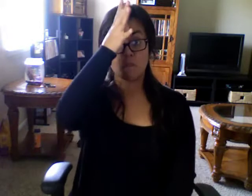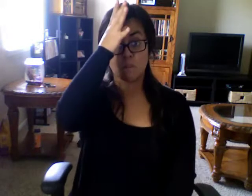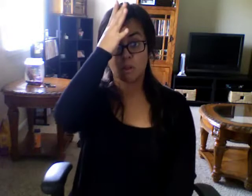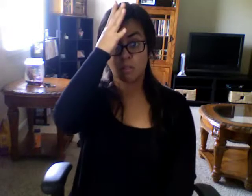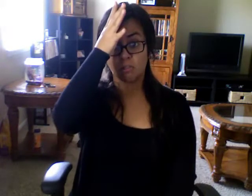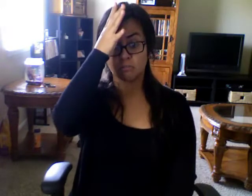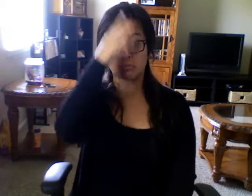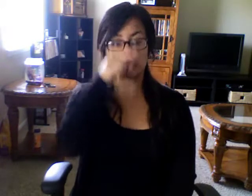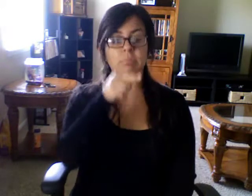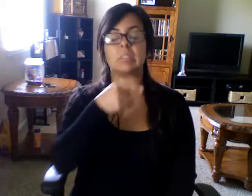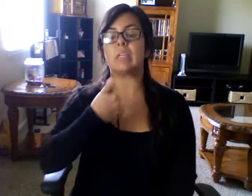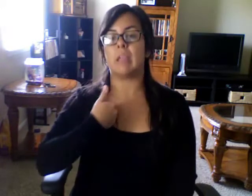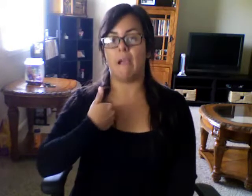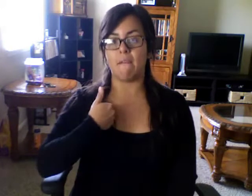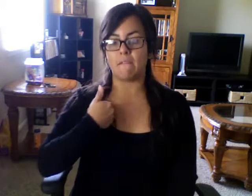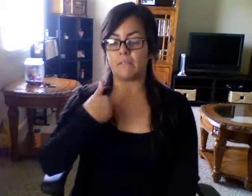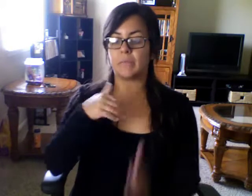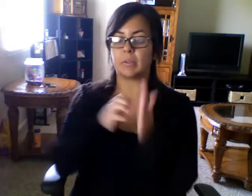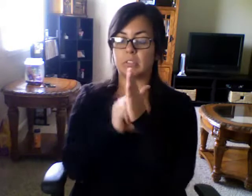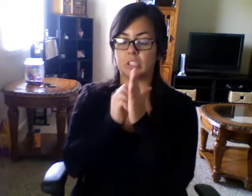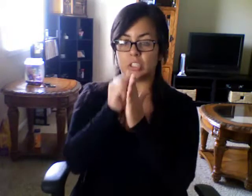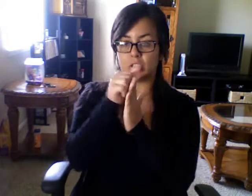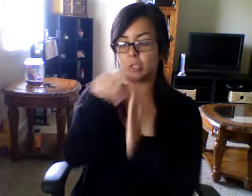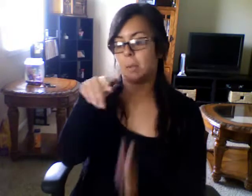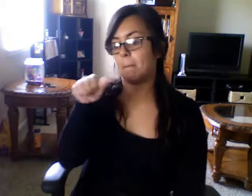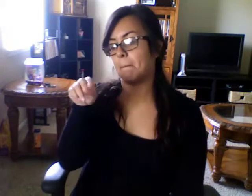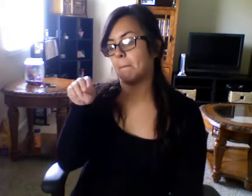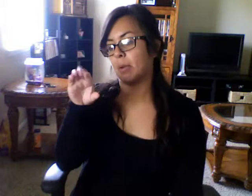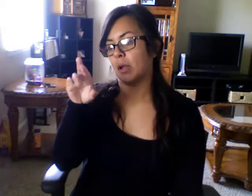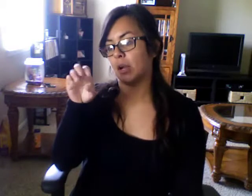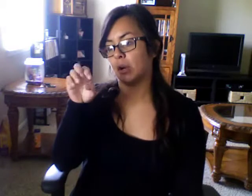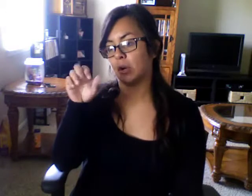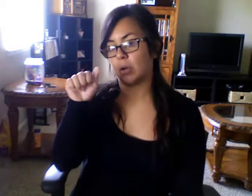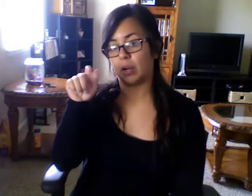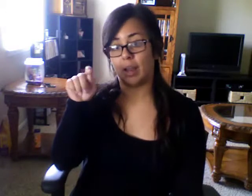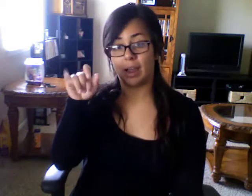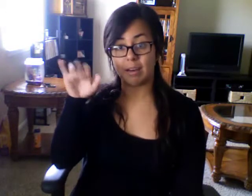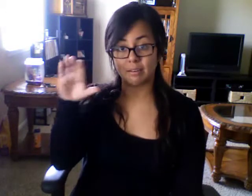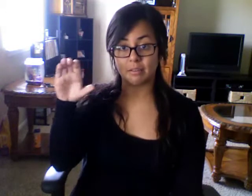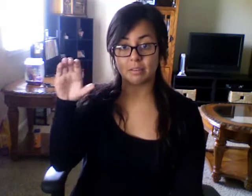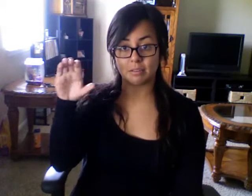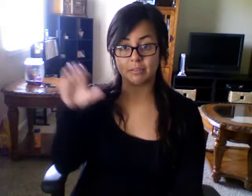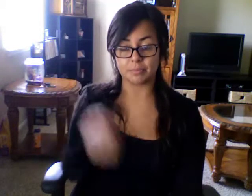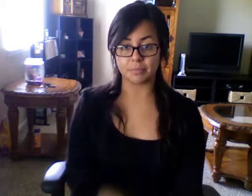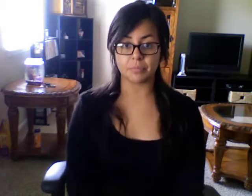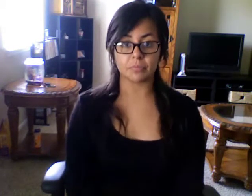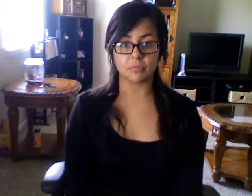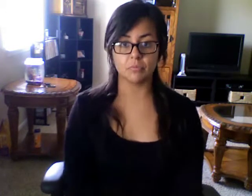We didn't fly him to Boston. We didn't sequence his genome. It's been known for decades what causes this